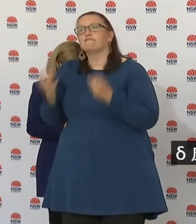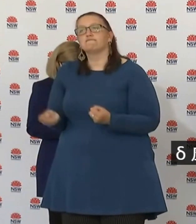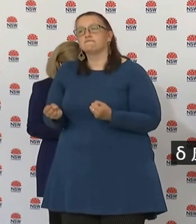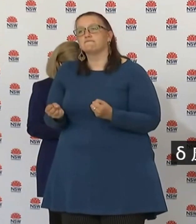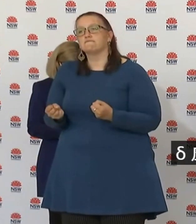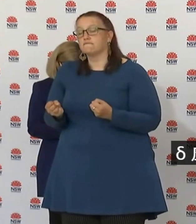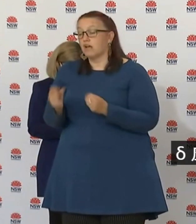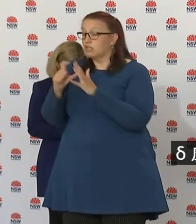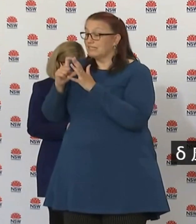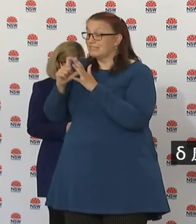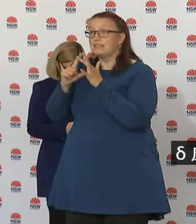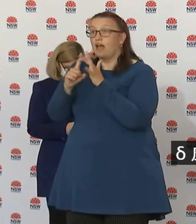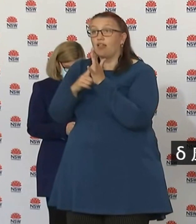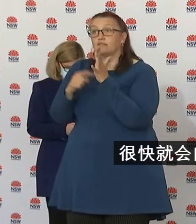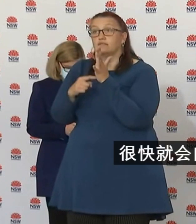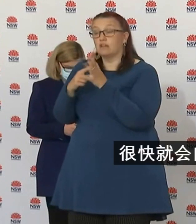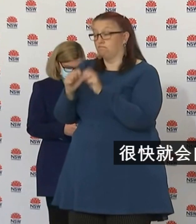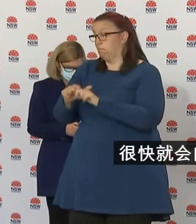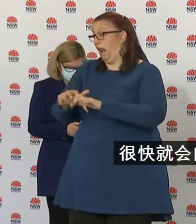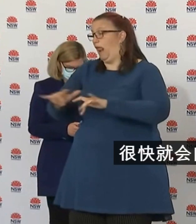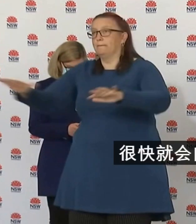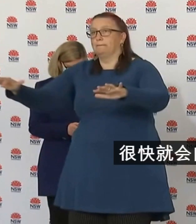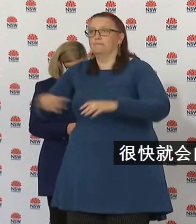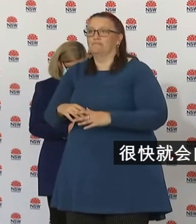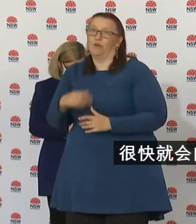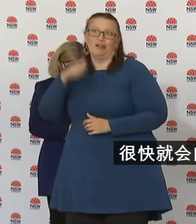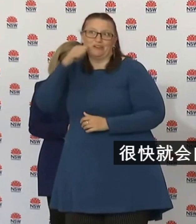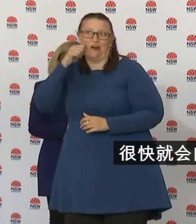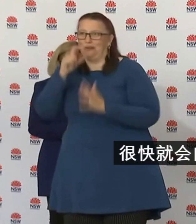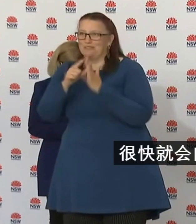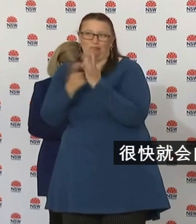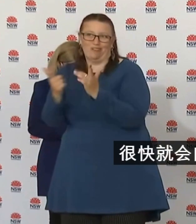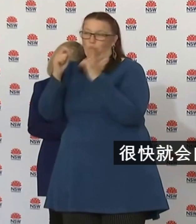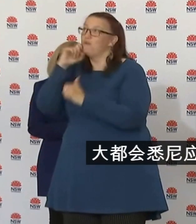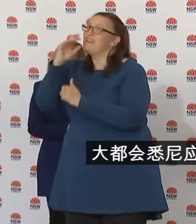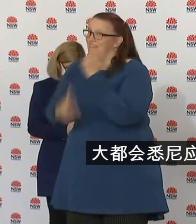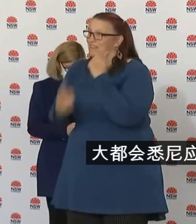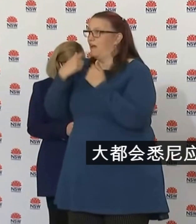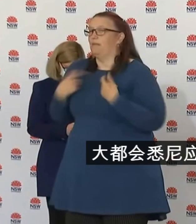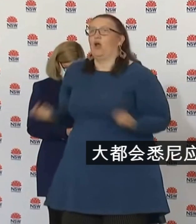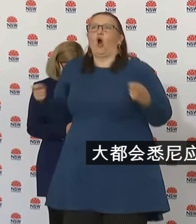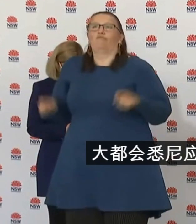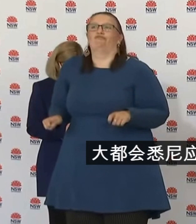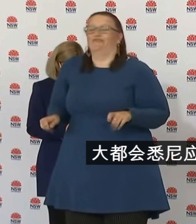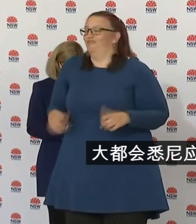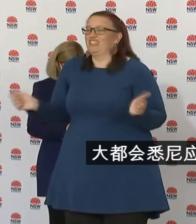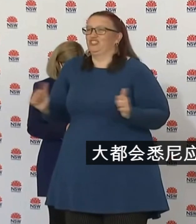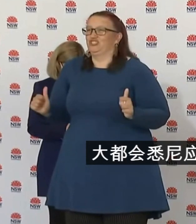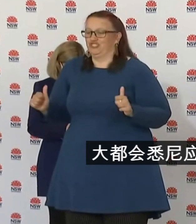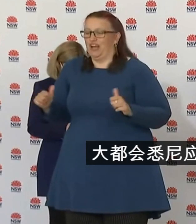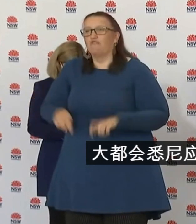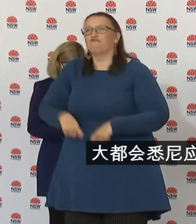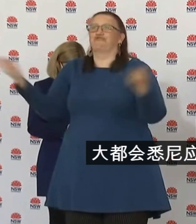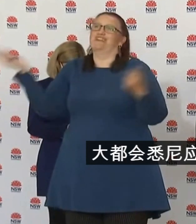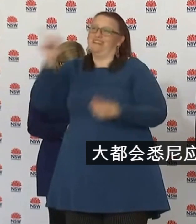strain. And the health advice would not be recommending to me anytime soon that those areas of Greater Metropolitan Sydney should be taken out